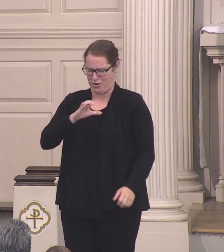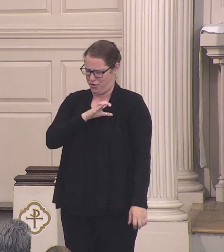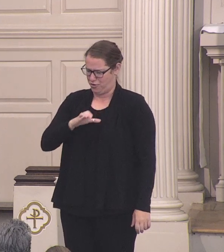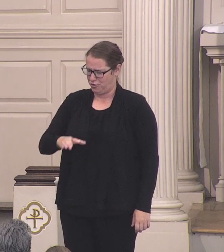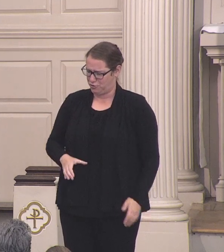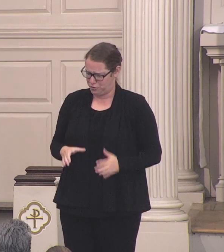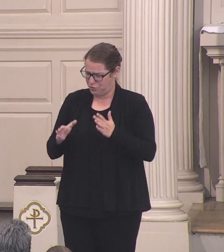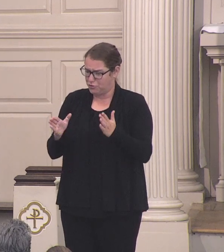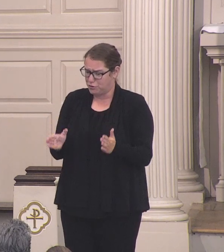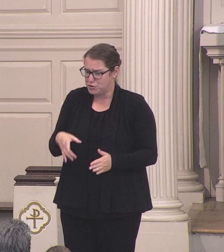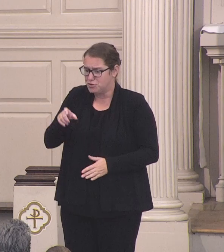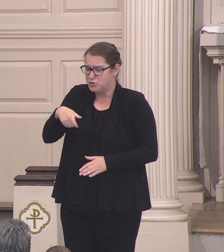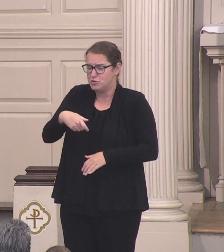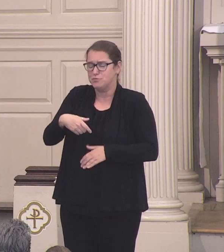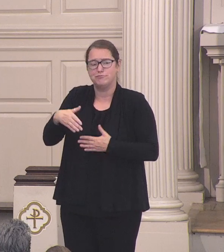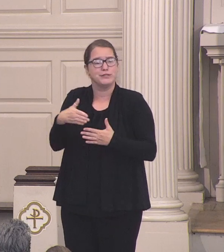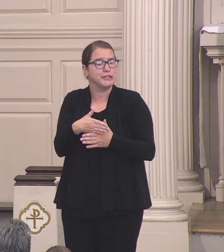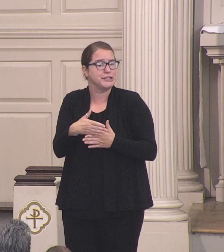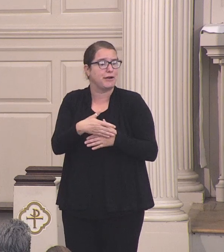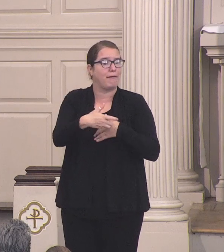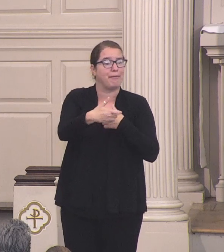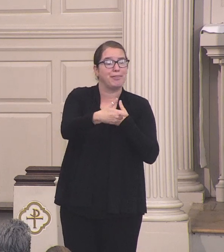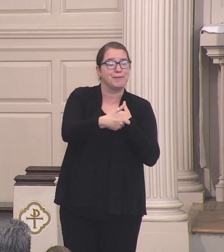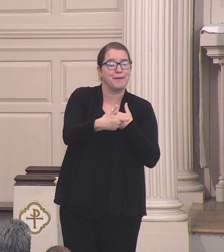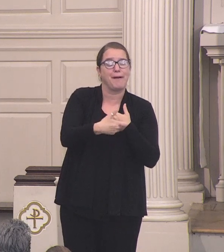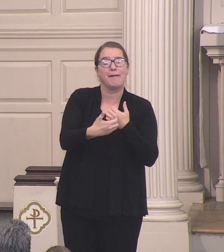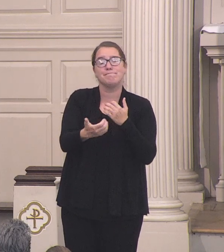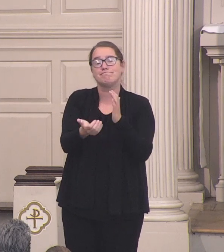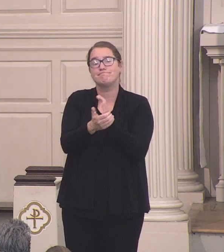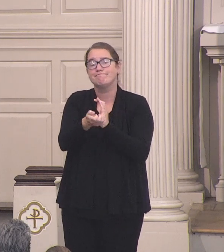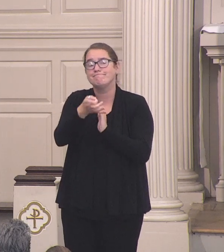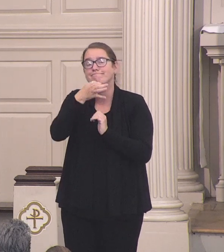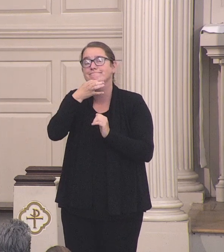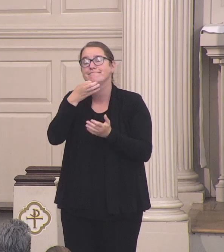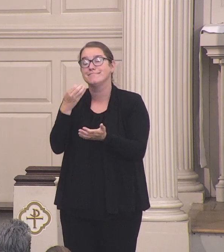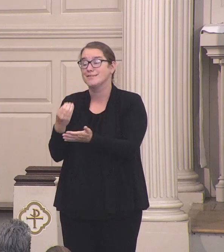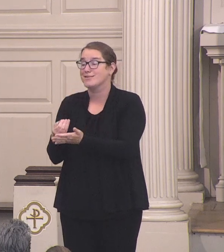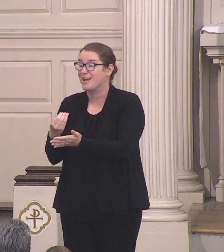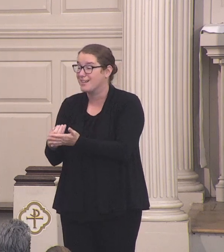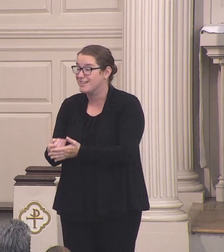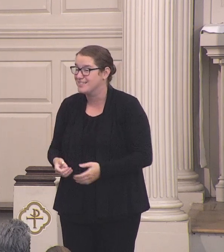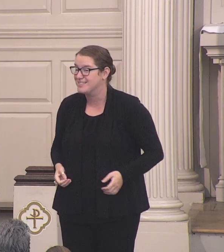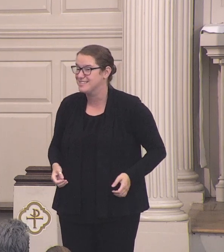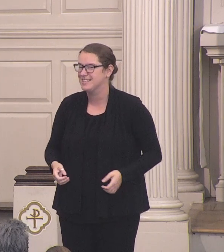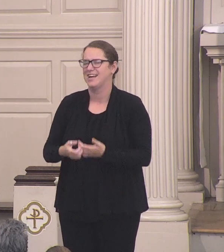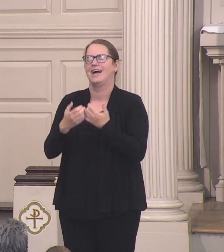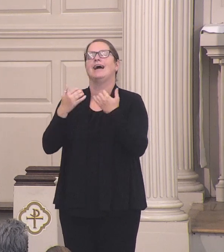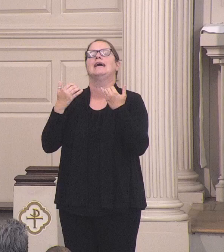reaching out to other people. And today, most especially, we are talking about the elderly.